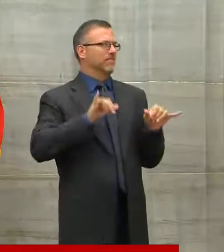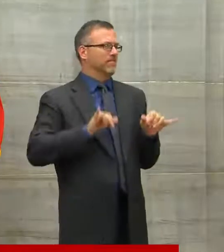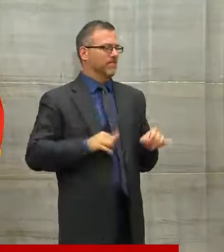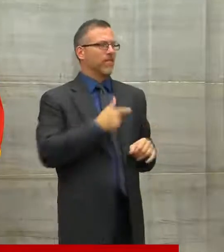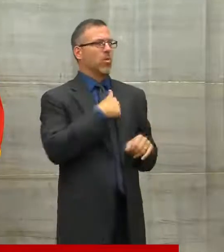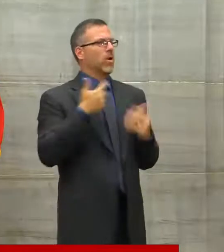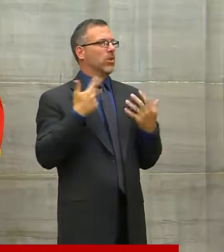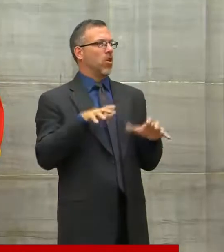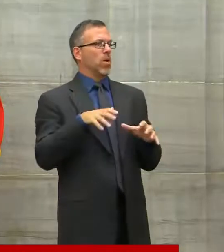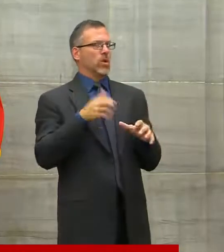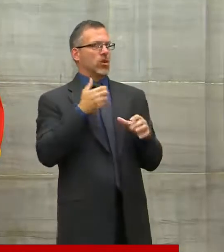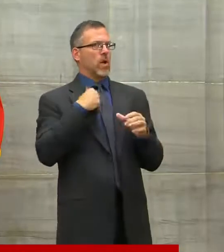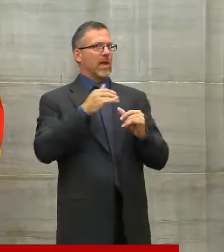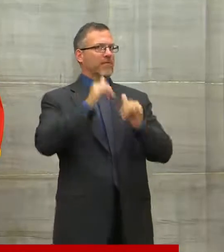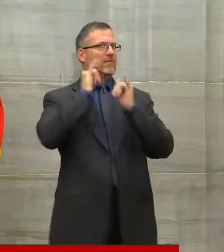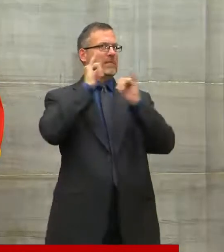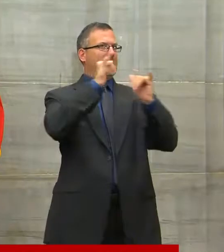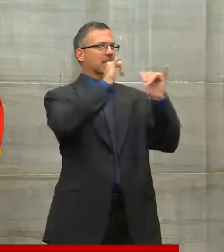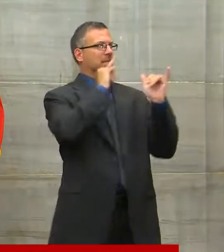them.